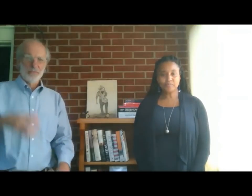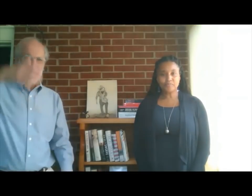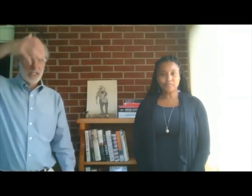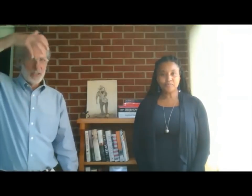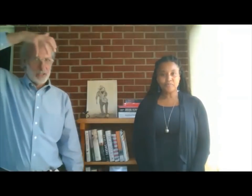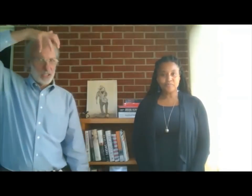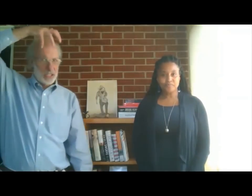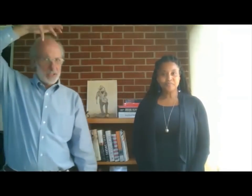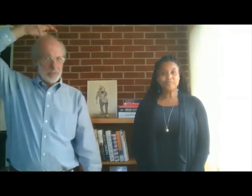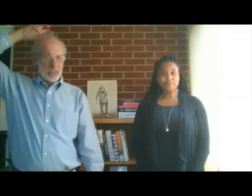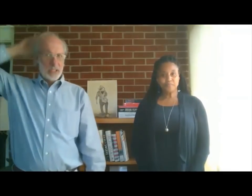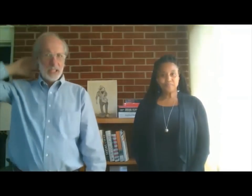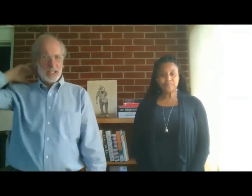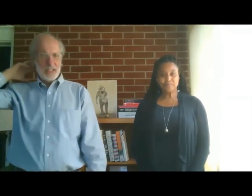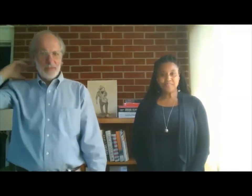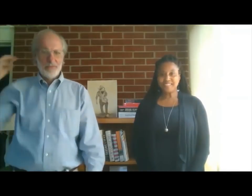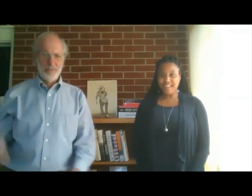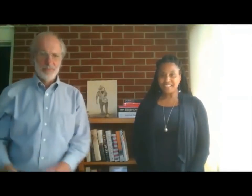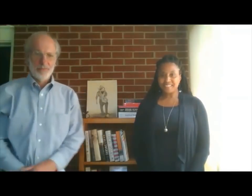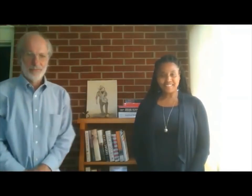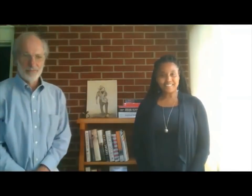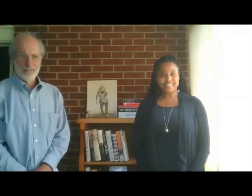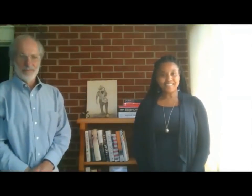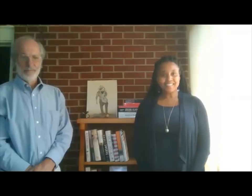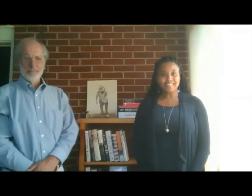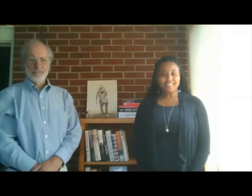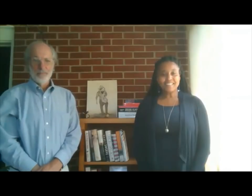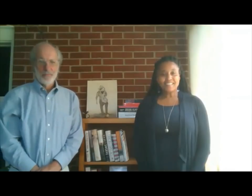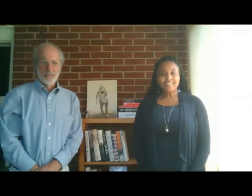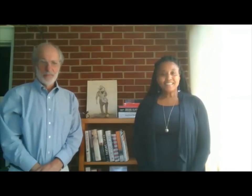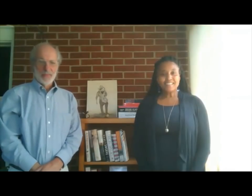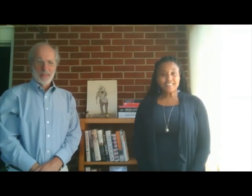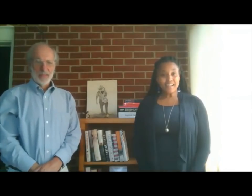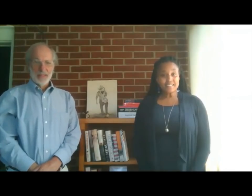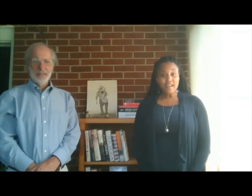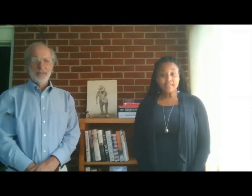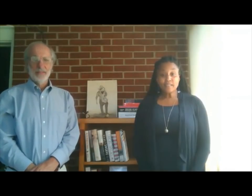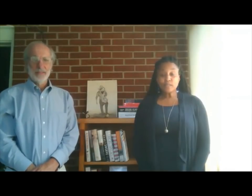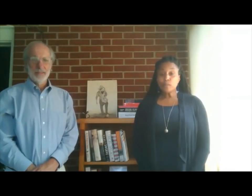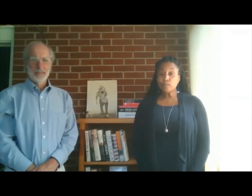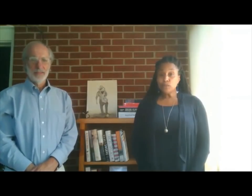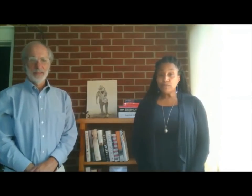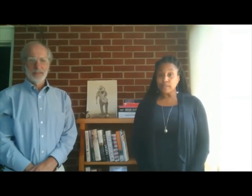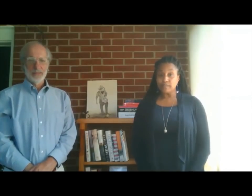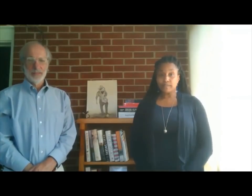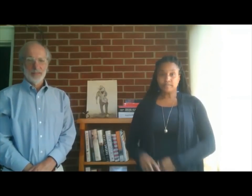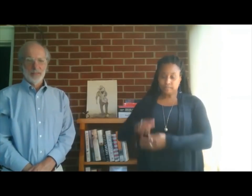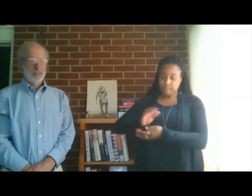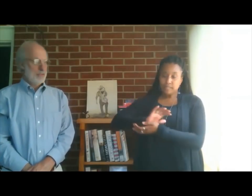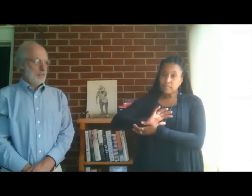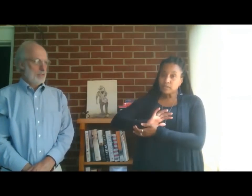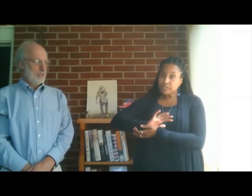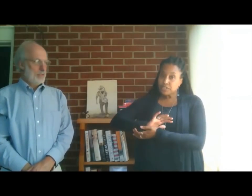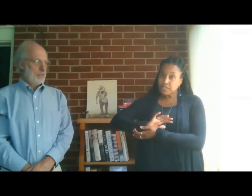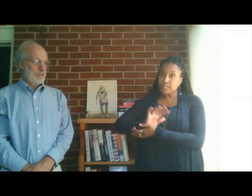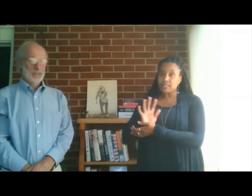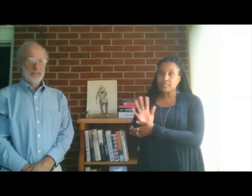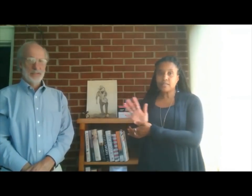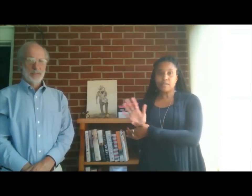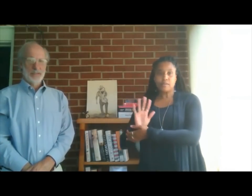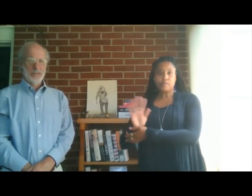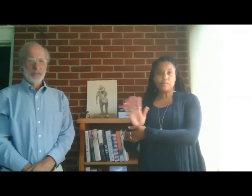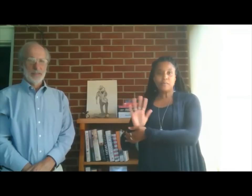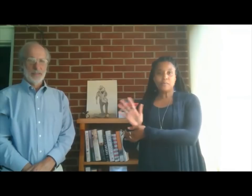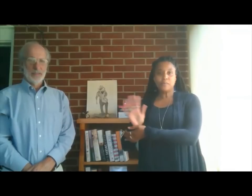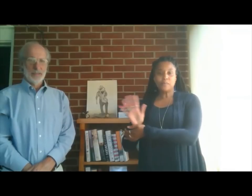It's the mane on the lion. Lion. Exactly. The next sign is movie. Similar to